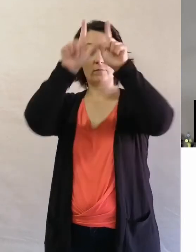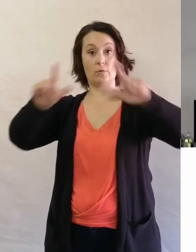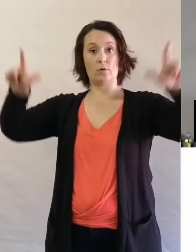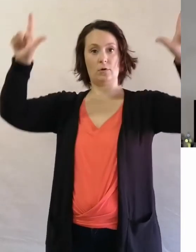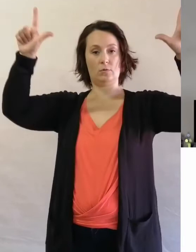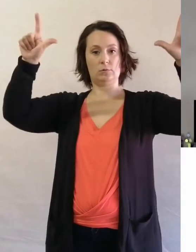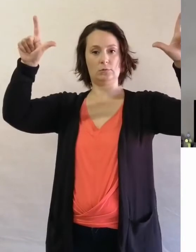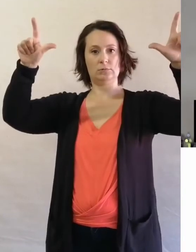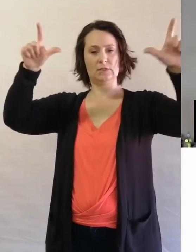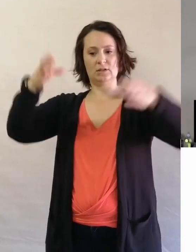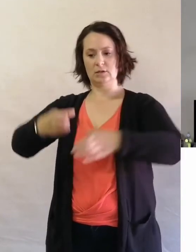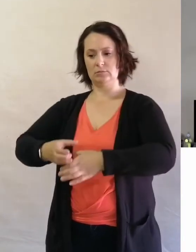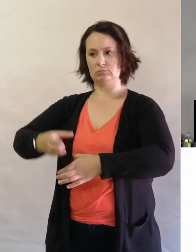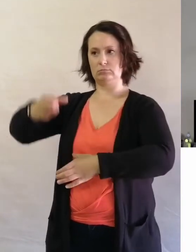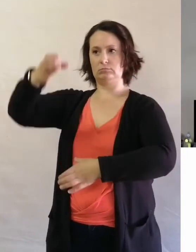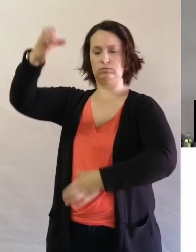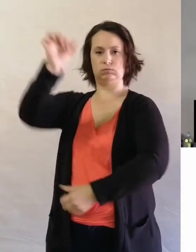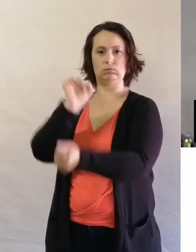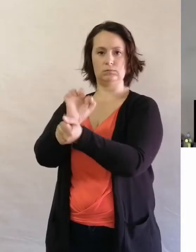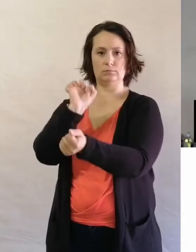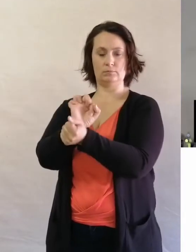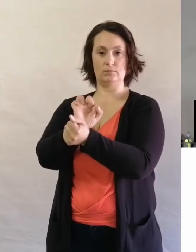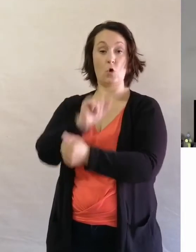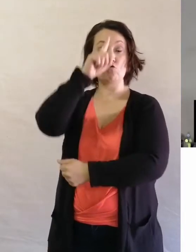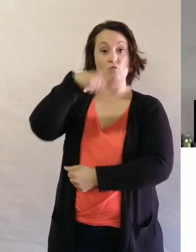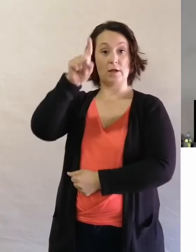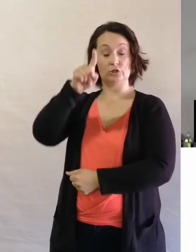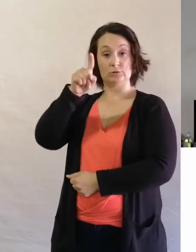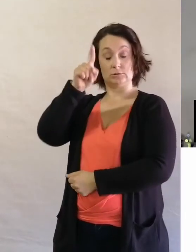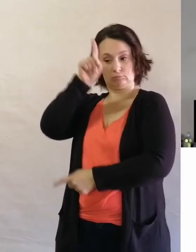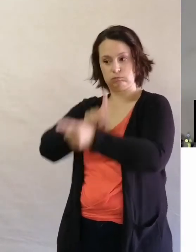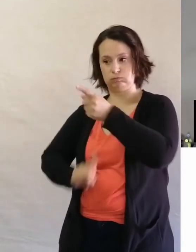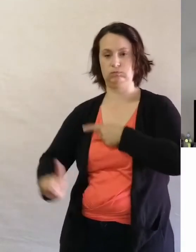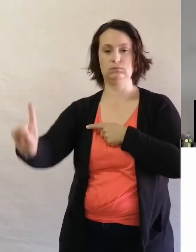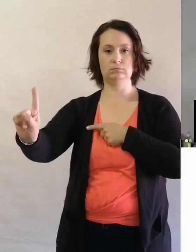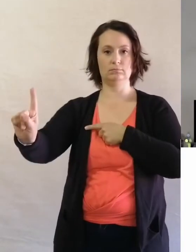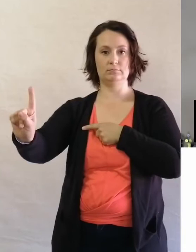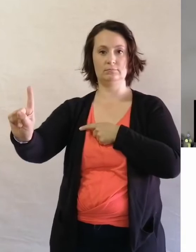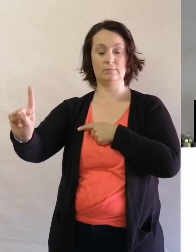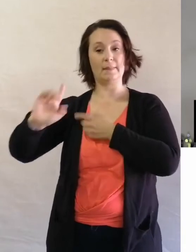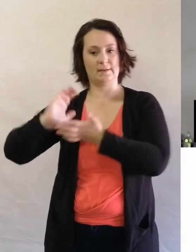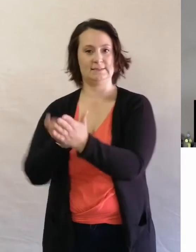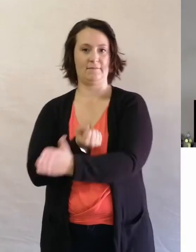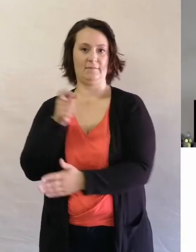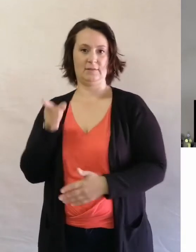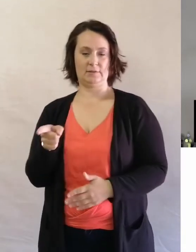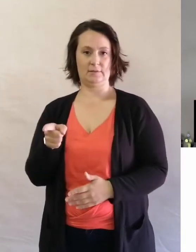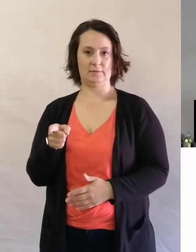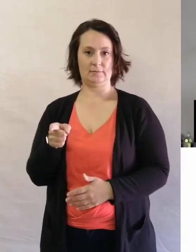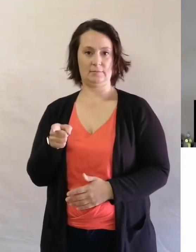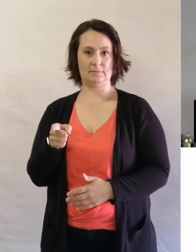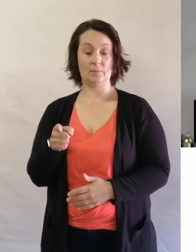tower. The righteous run into it and are safe. Isn't that graphic imagery? It's like